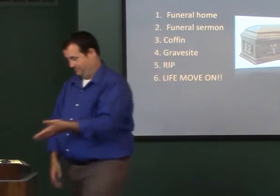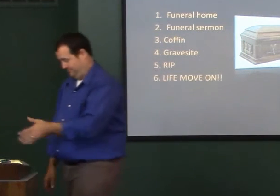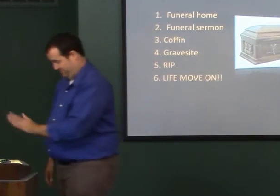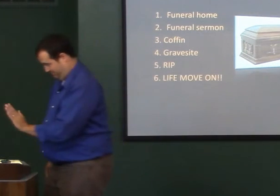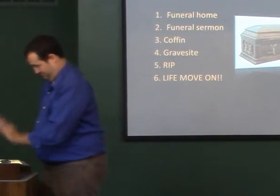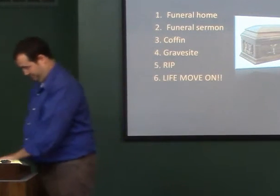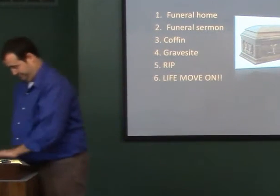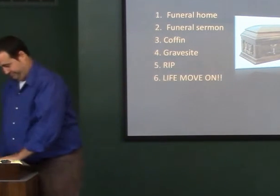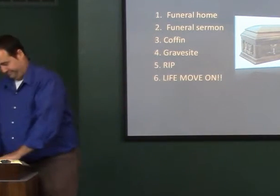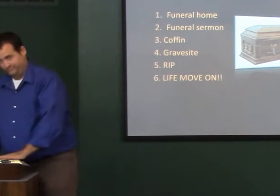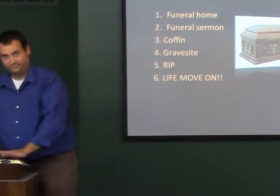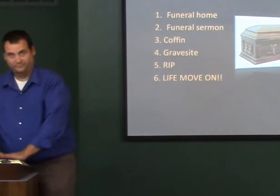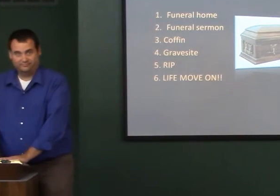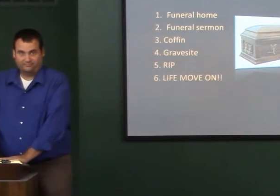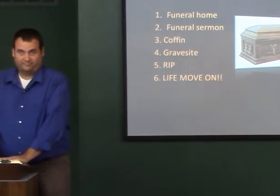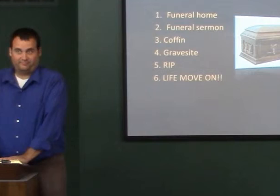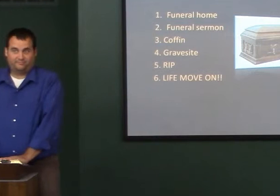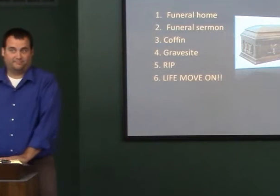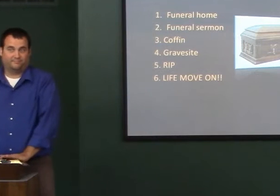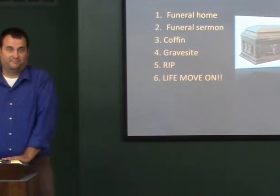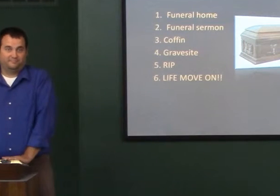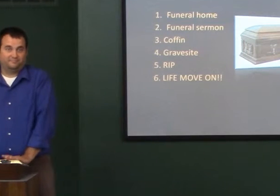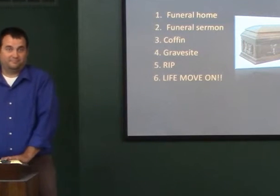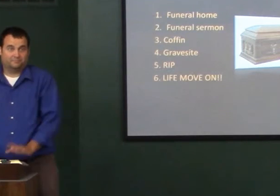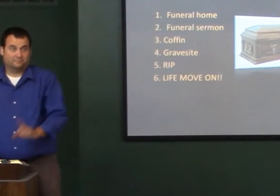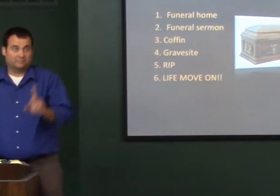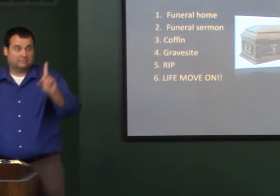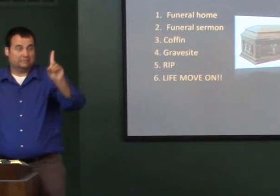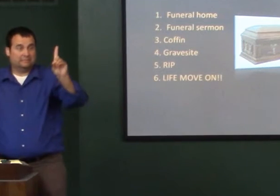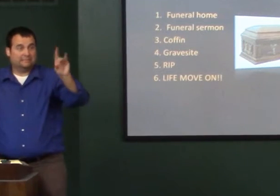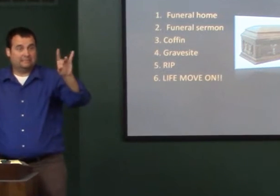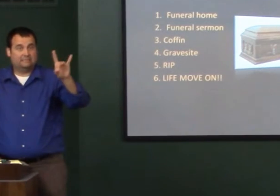Jesus, in the Bible, in this book,